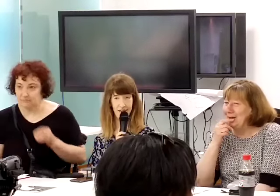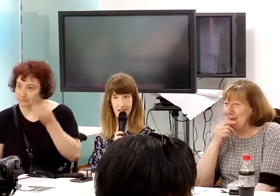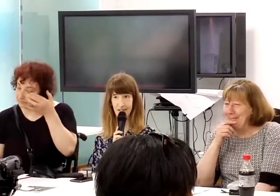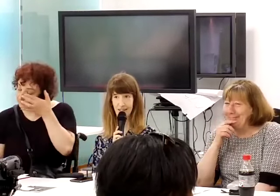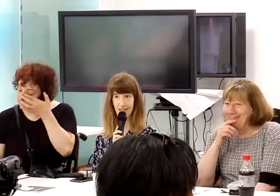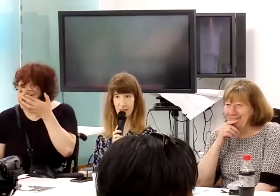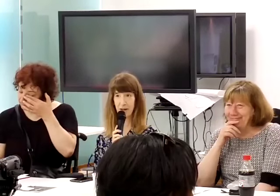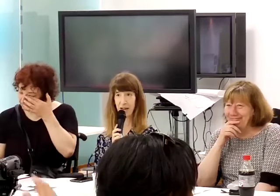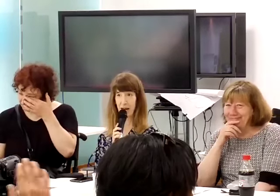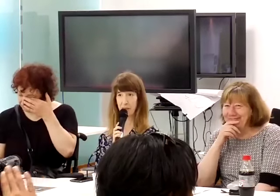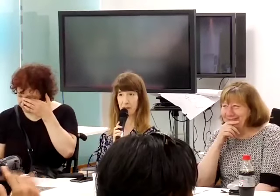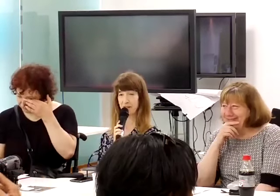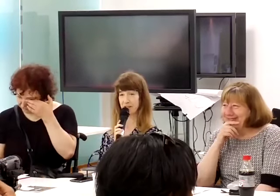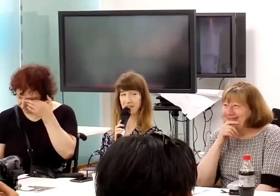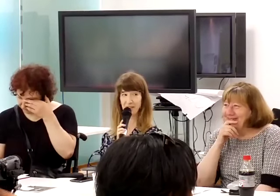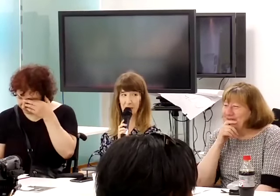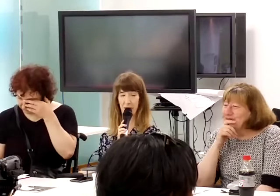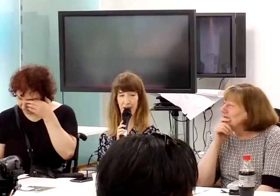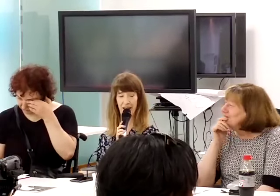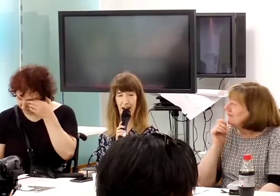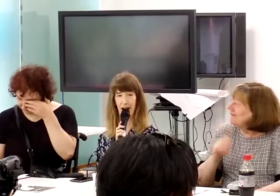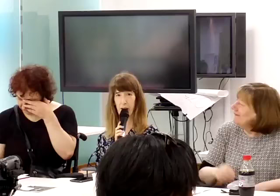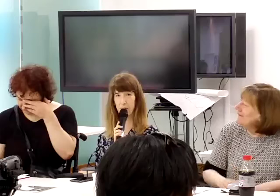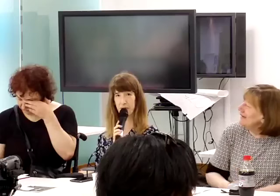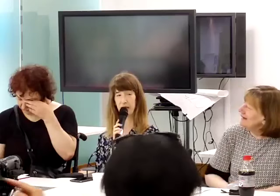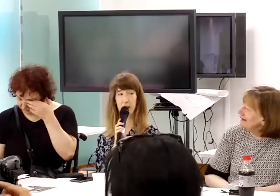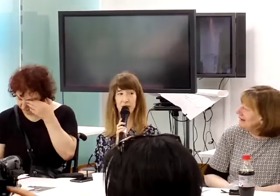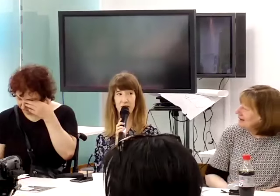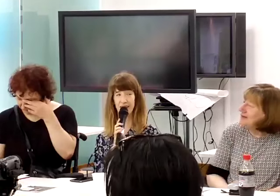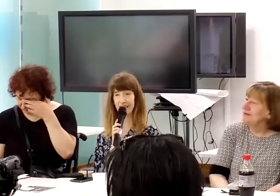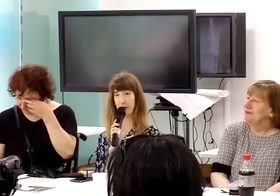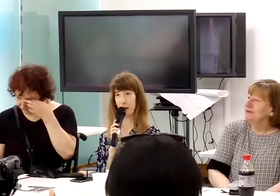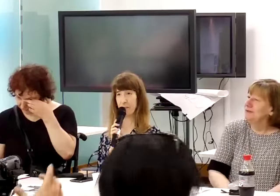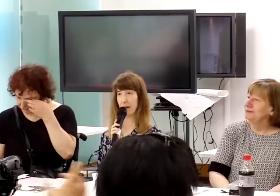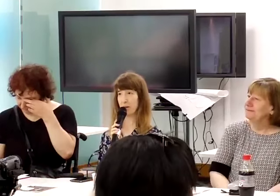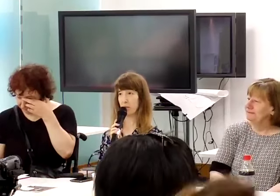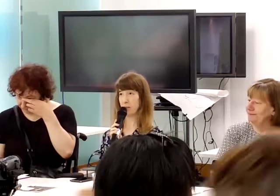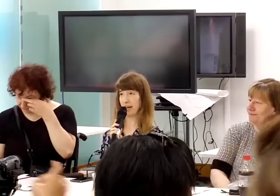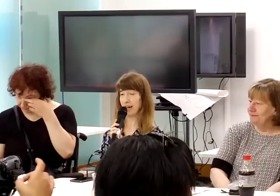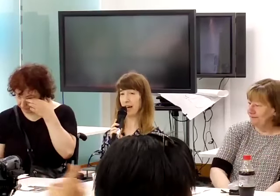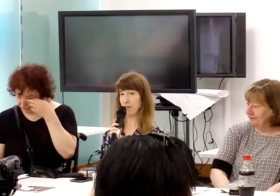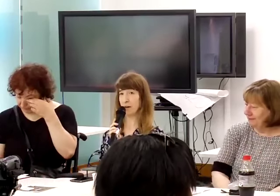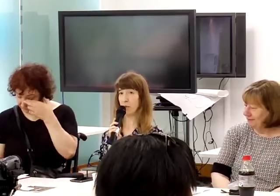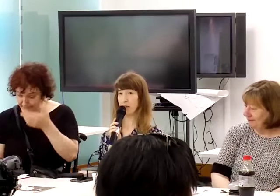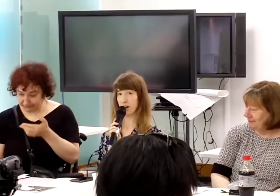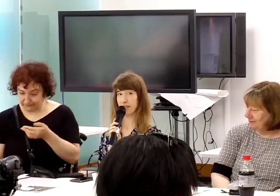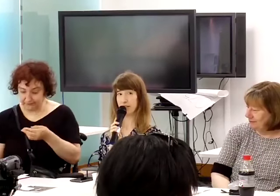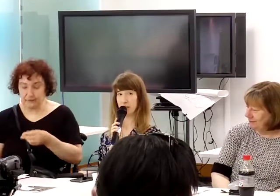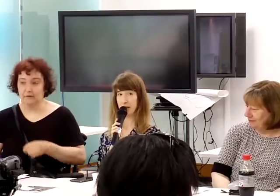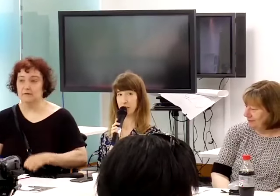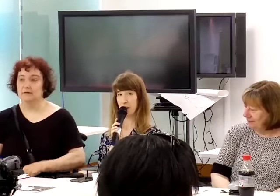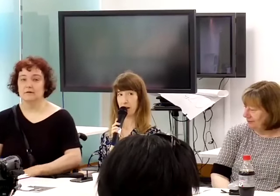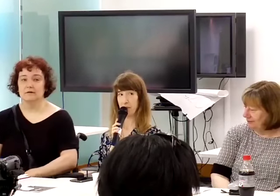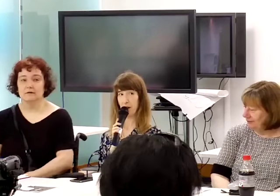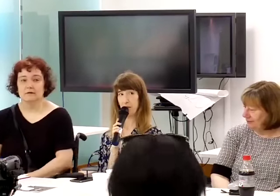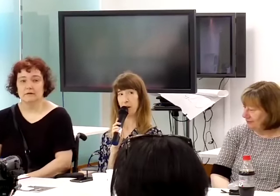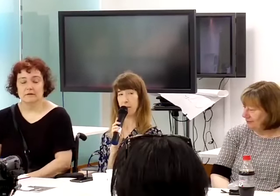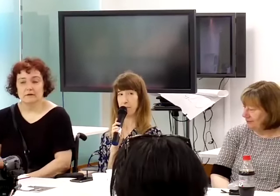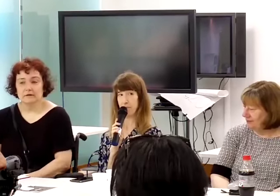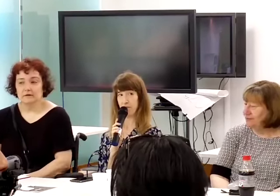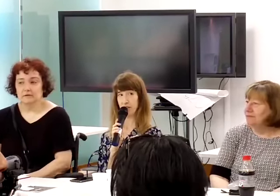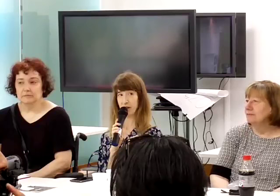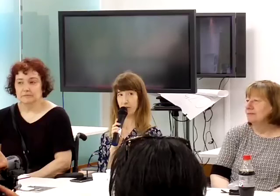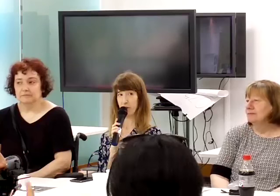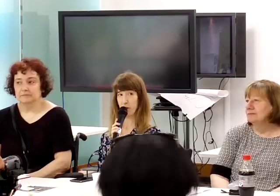Okay, how's that? Better. Okay, I'll just help you going. I was just saying that Mary will be, if anyone would like to speak to Mary